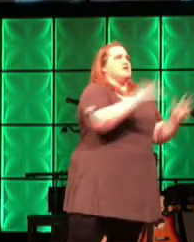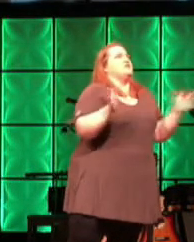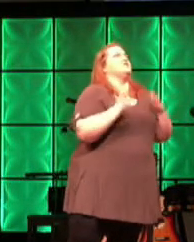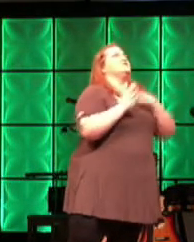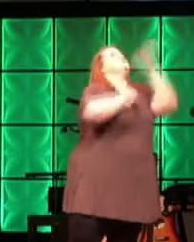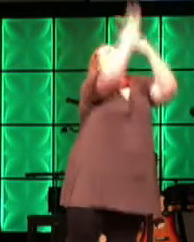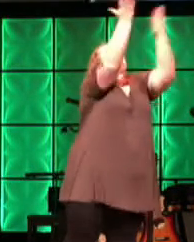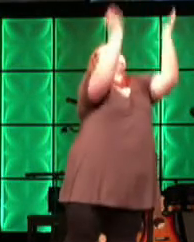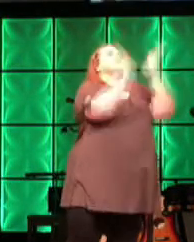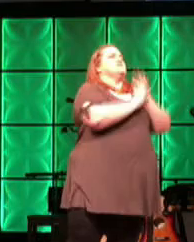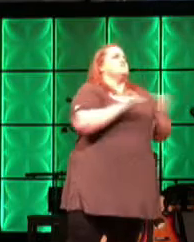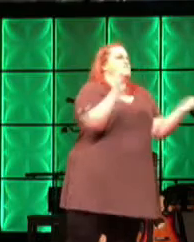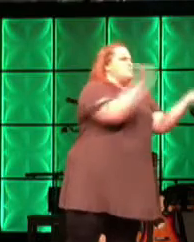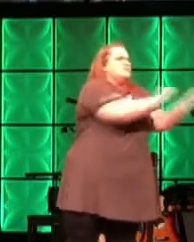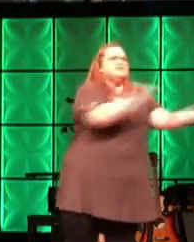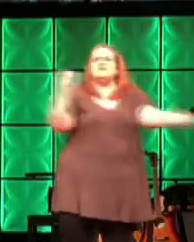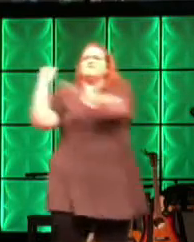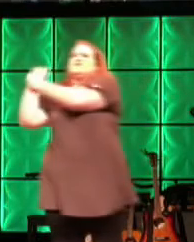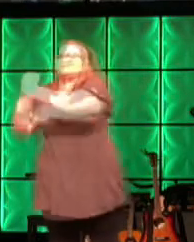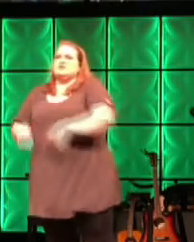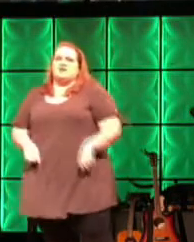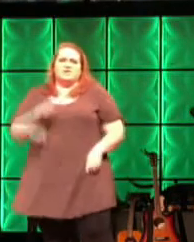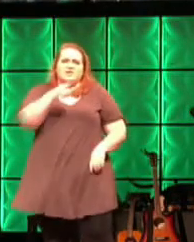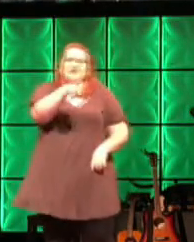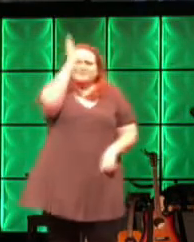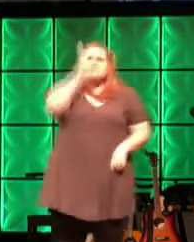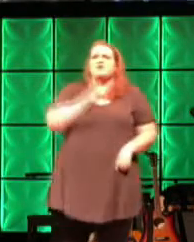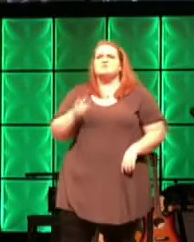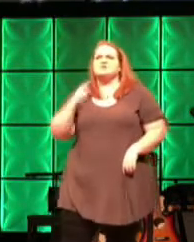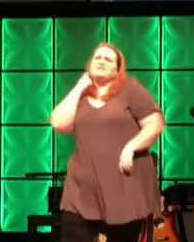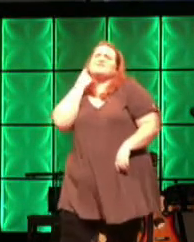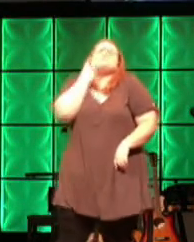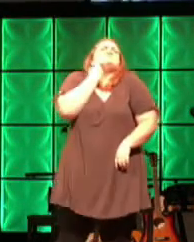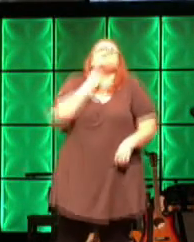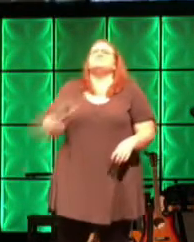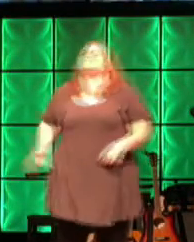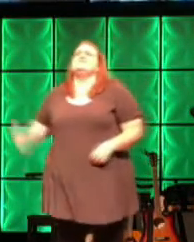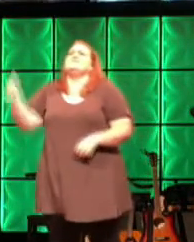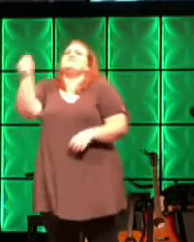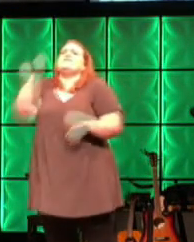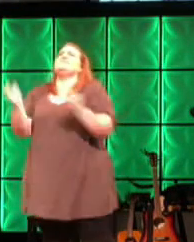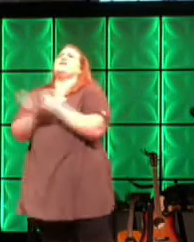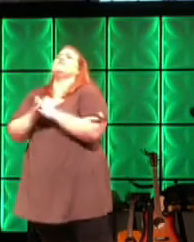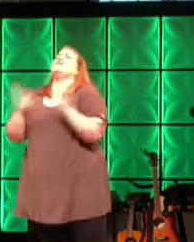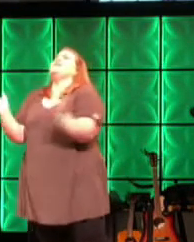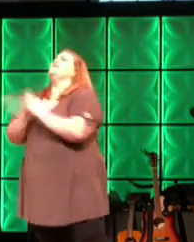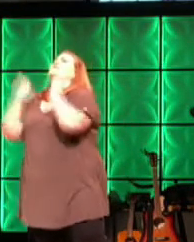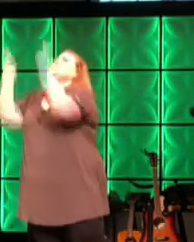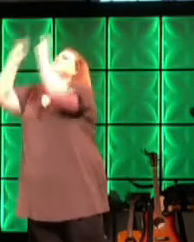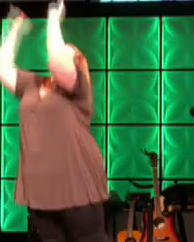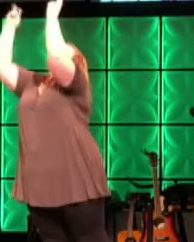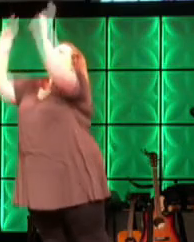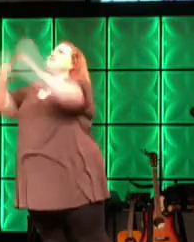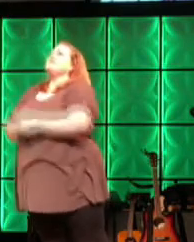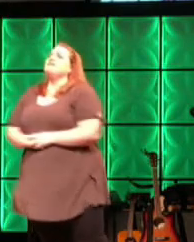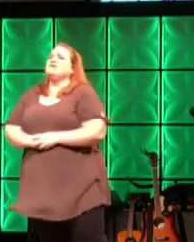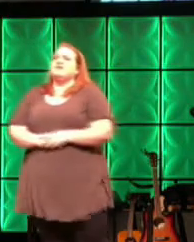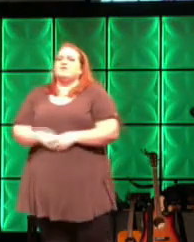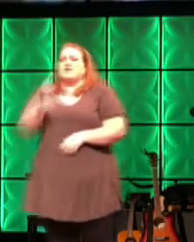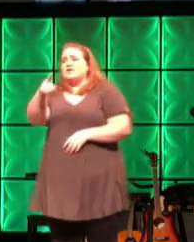loud, demanding crucifixion for this man who was so recently avowed as Hosanna by those who